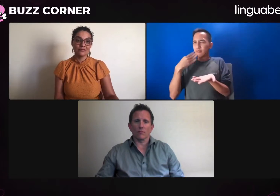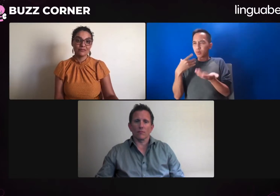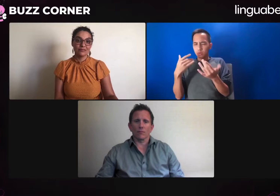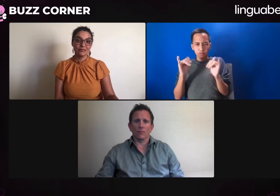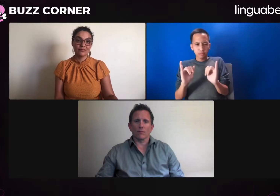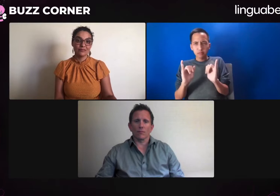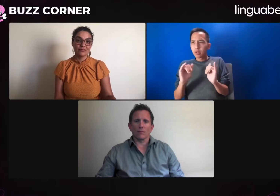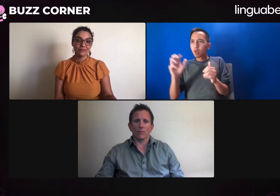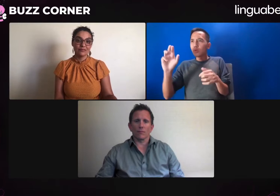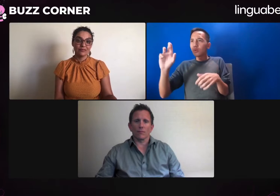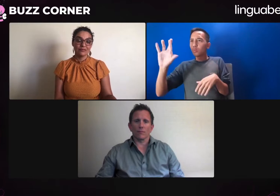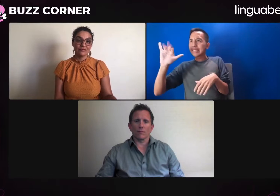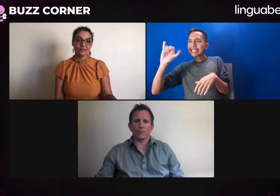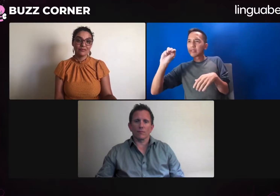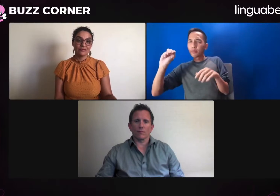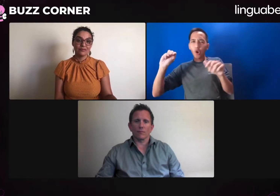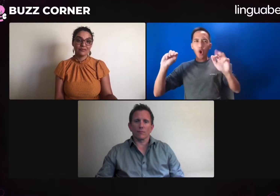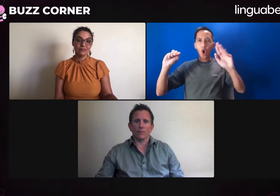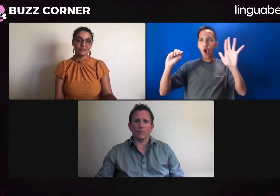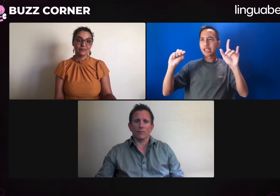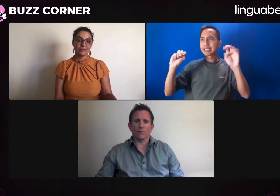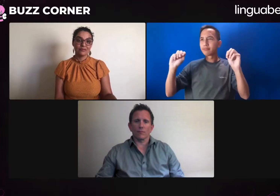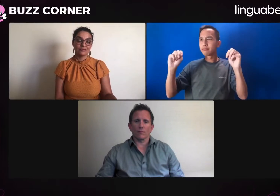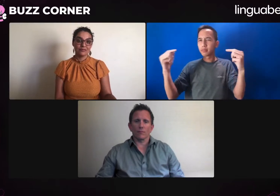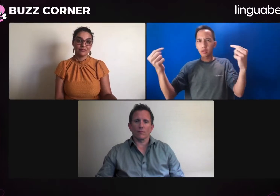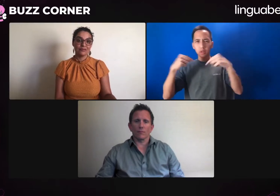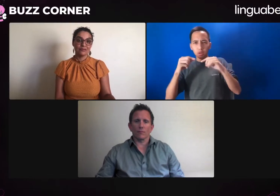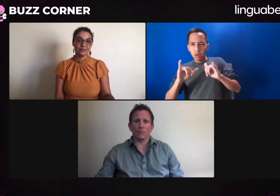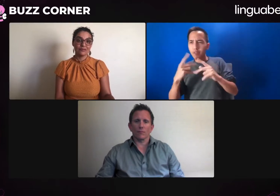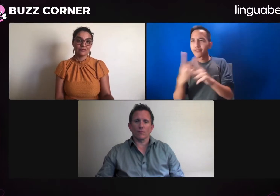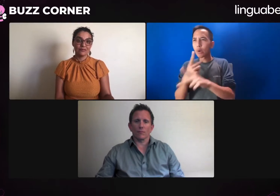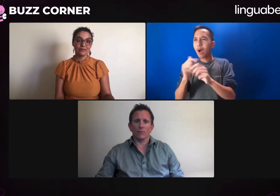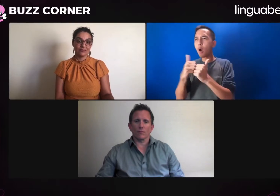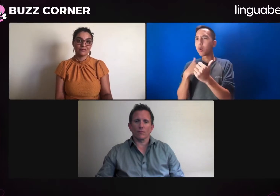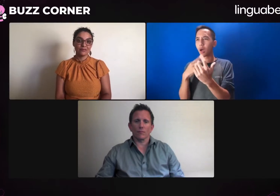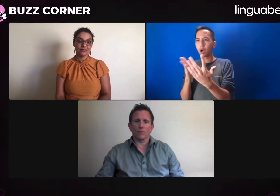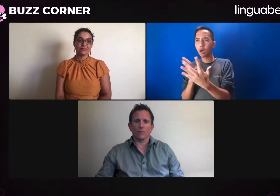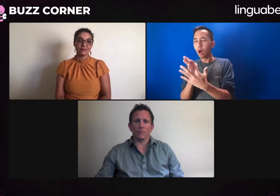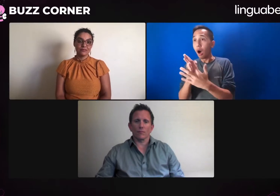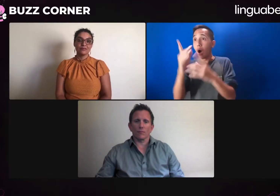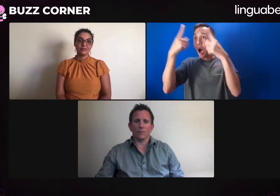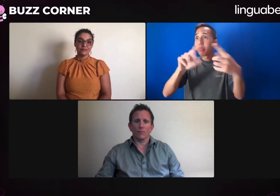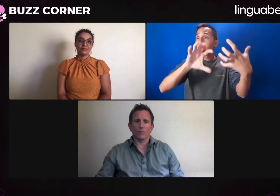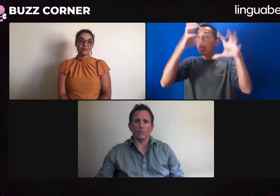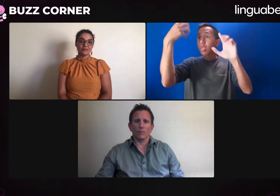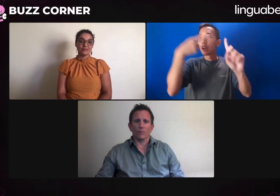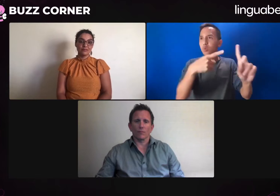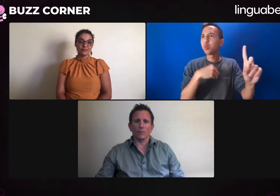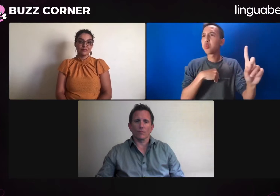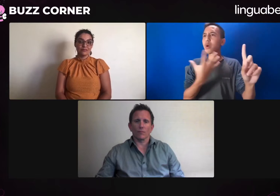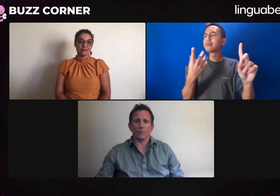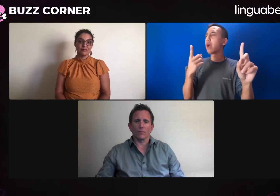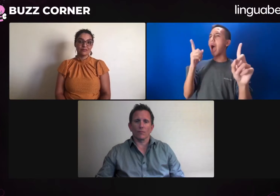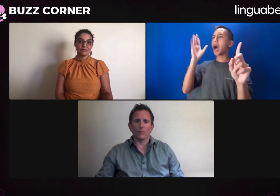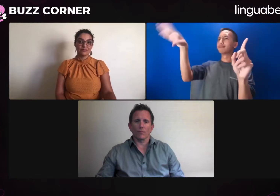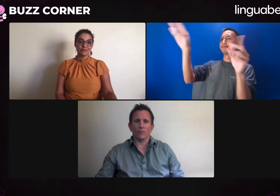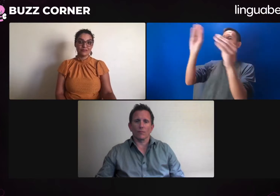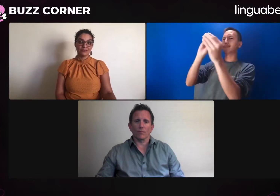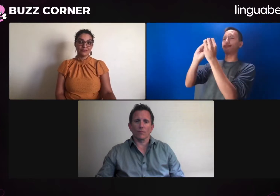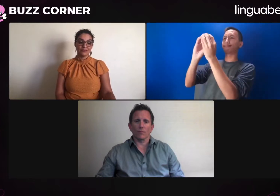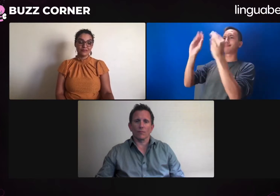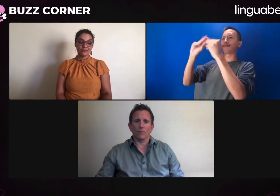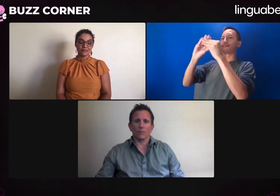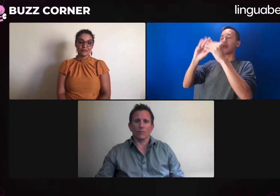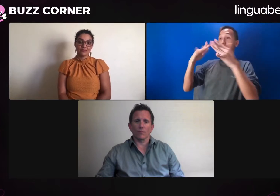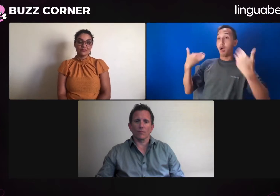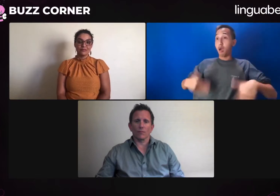Deaf Interpreters Group. We shared our frustrations with racism and Audism and trying to figure out how to navigate through